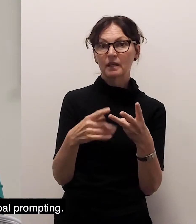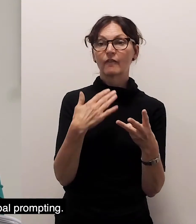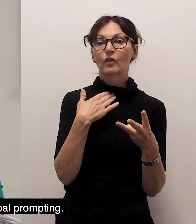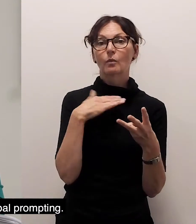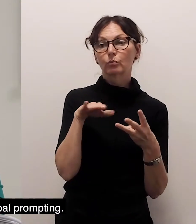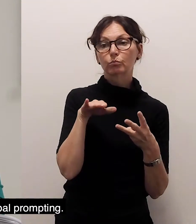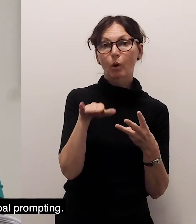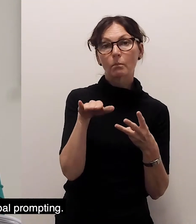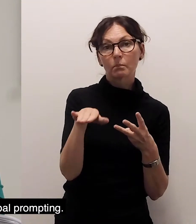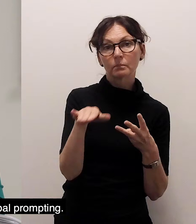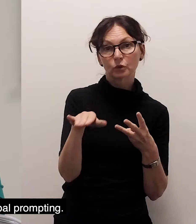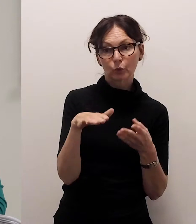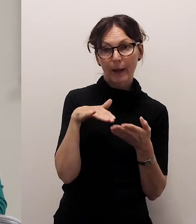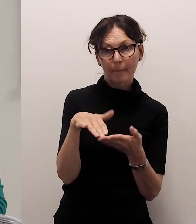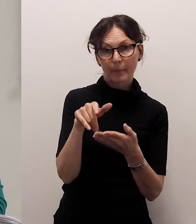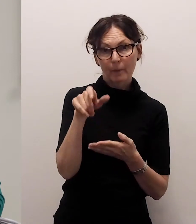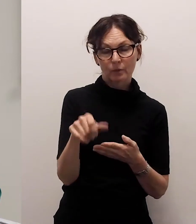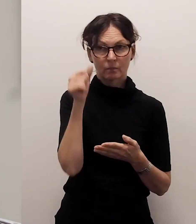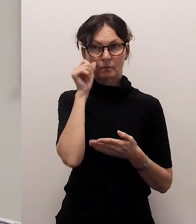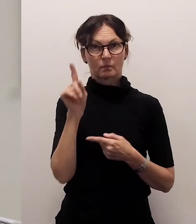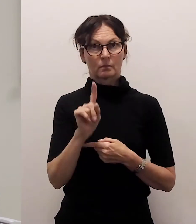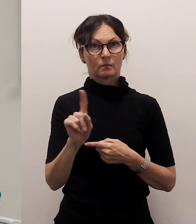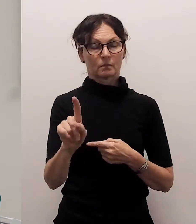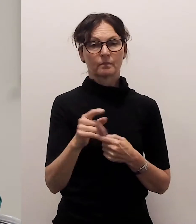it might be a verbal prompting.